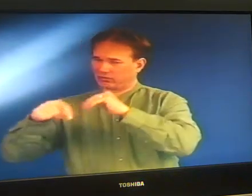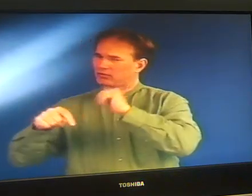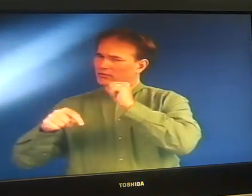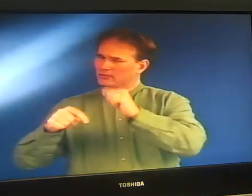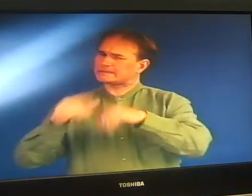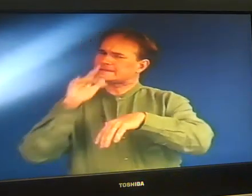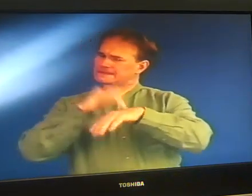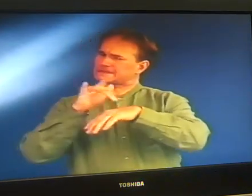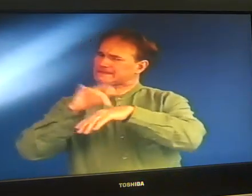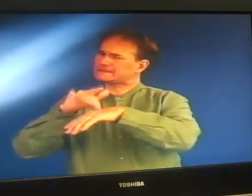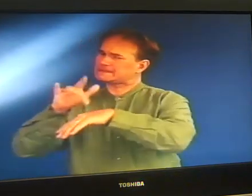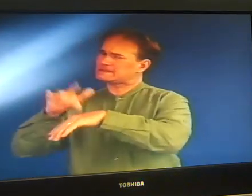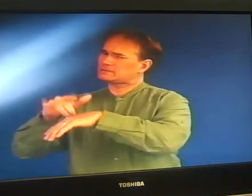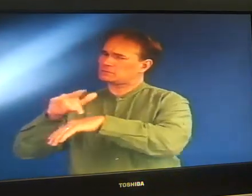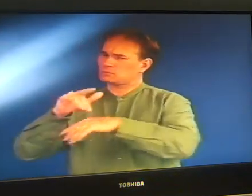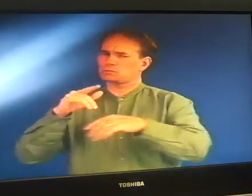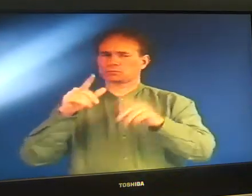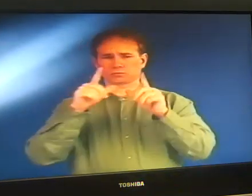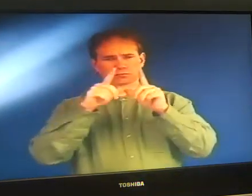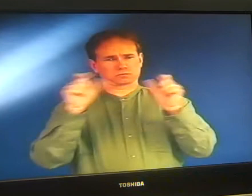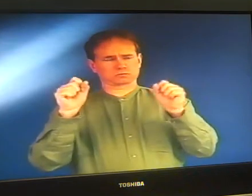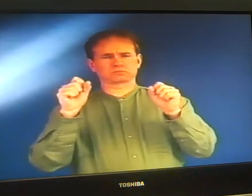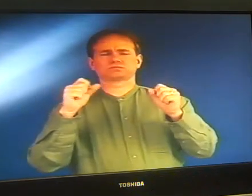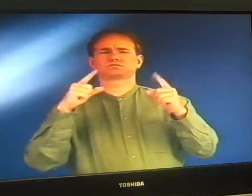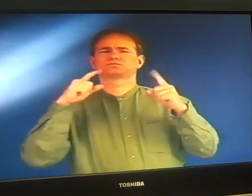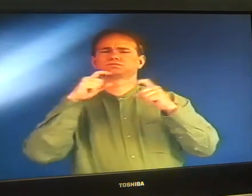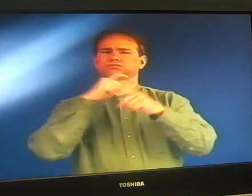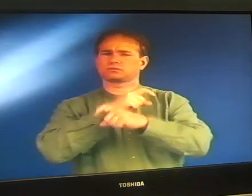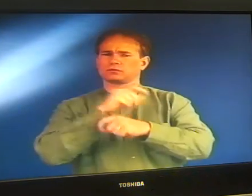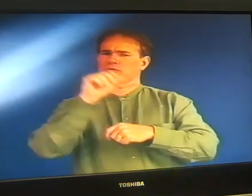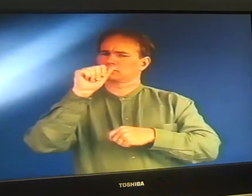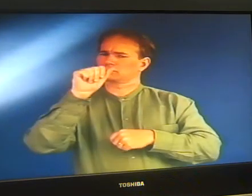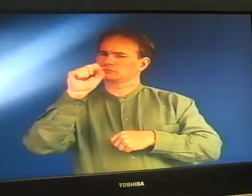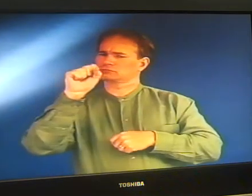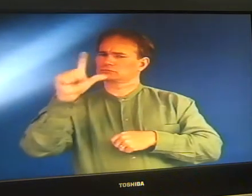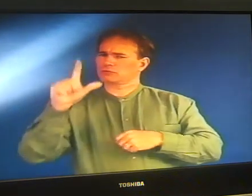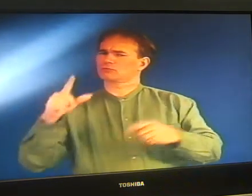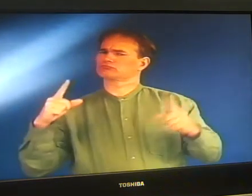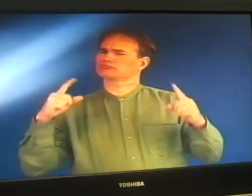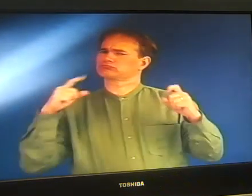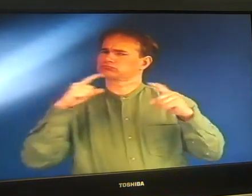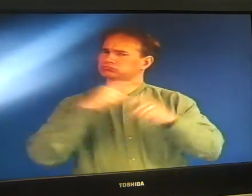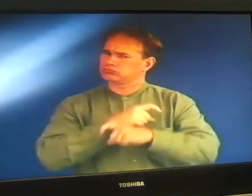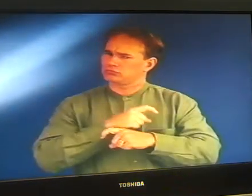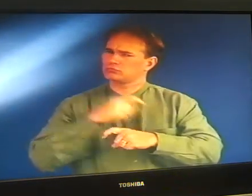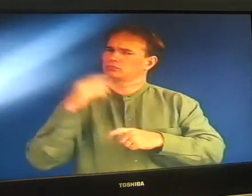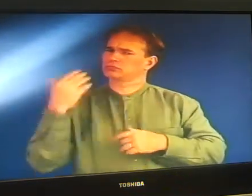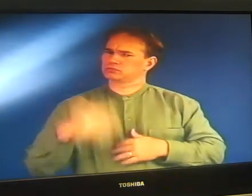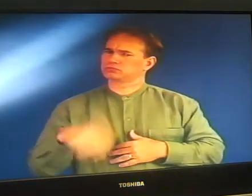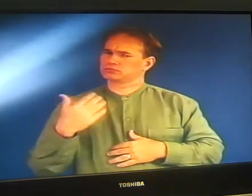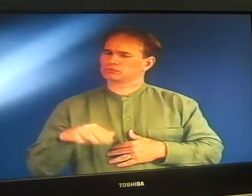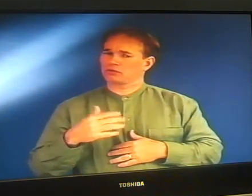are still consistent and some things that have changed in the language, and really analyze